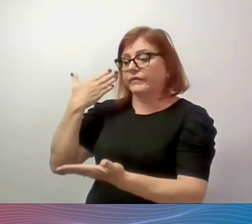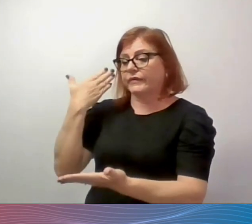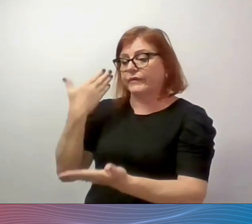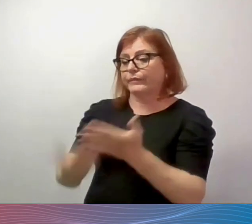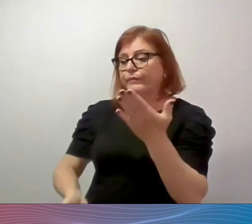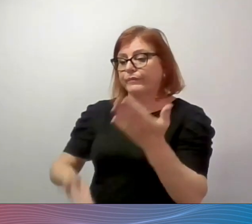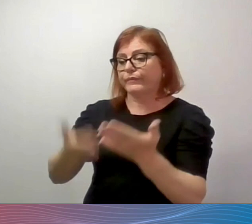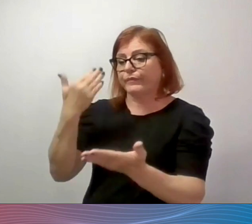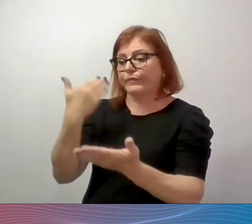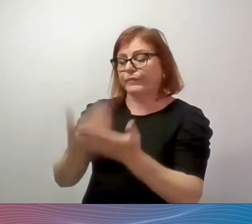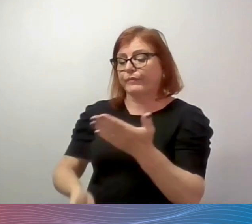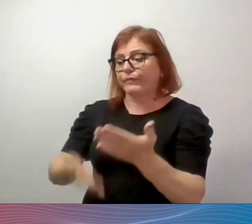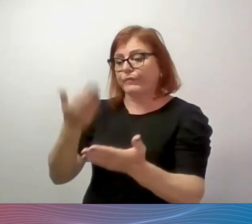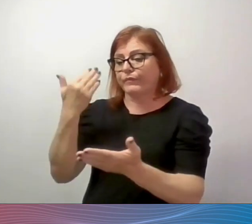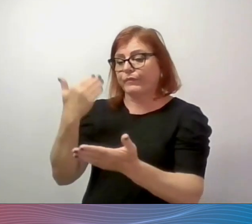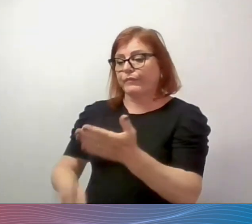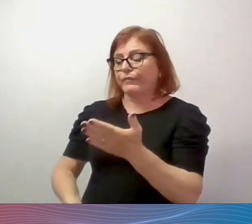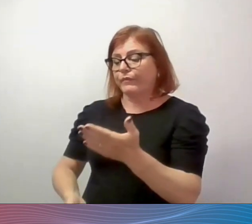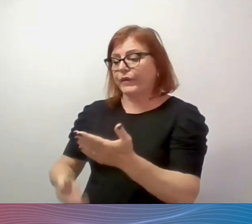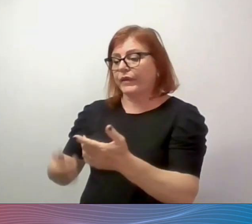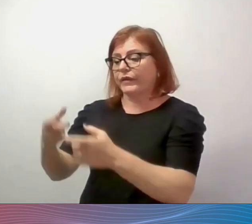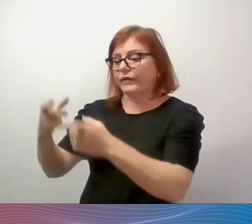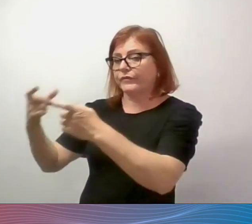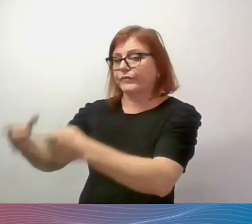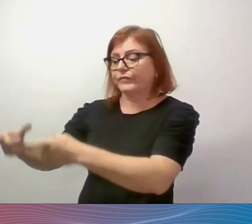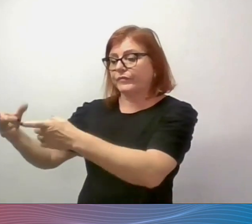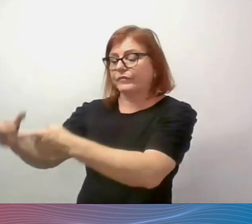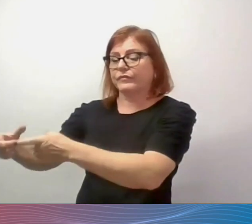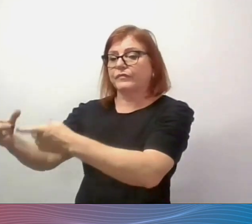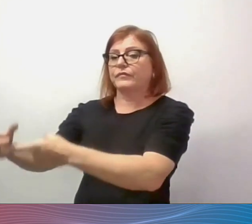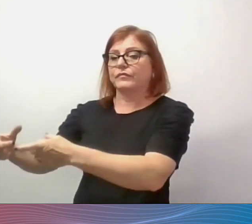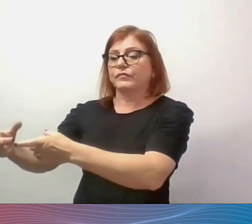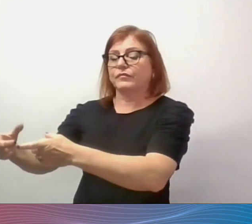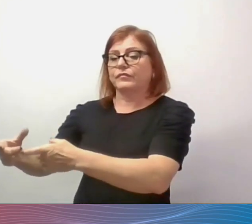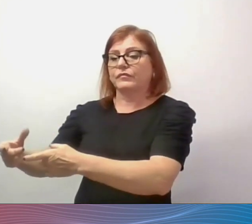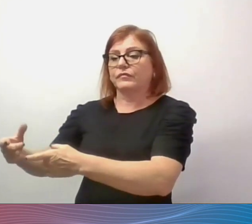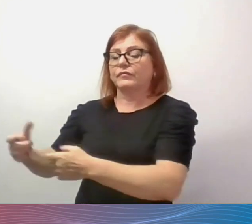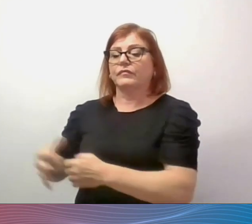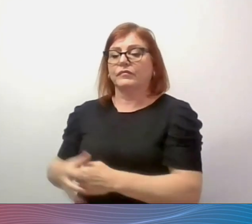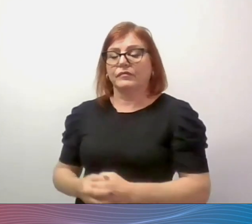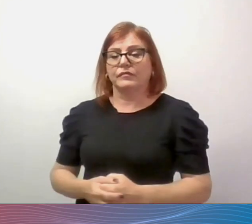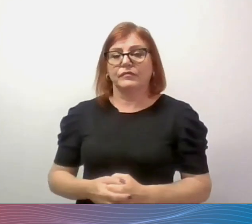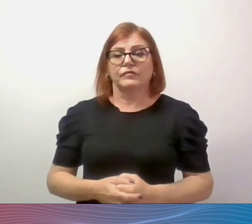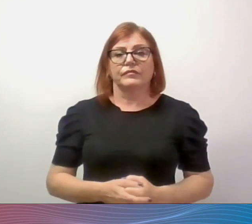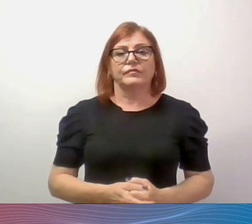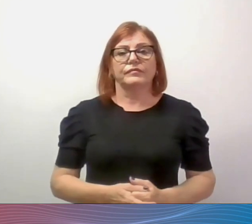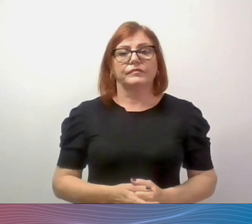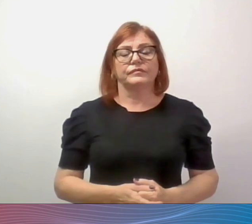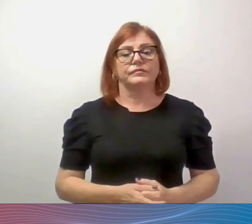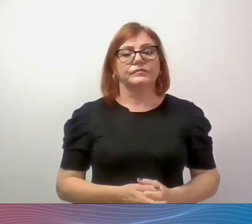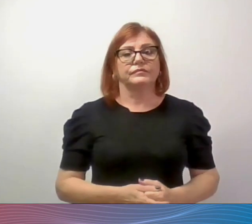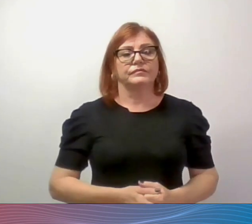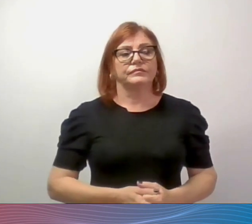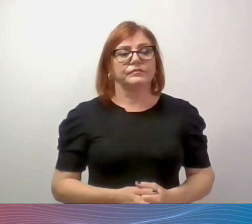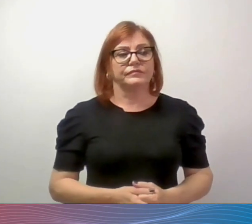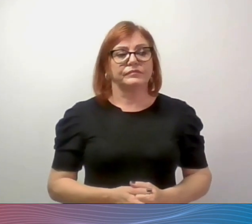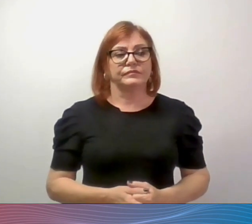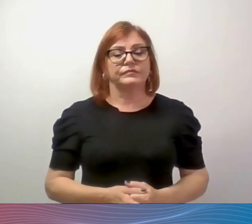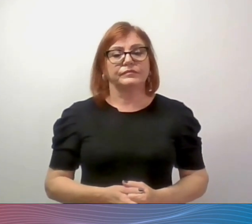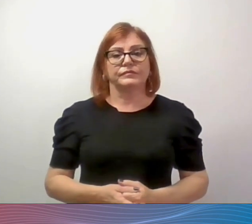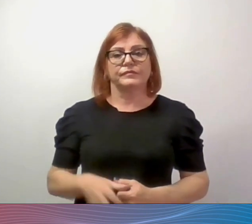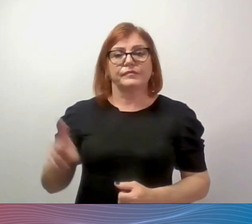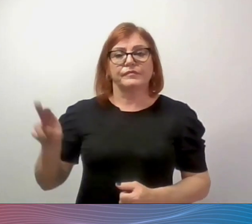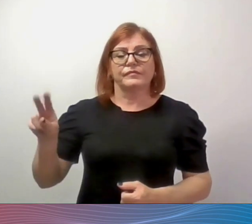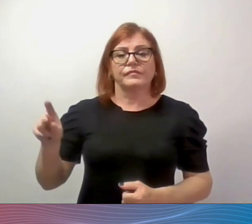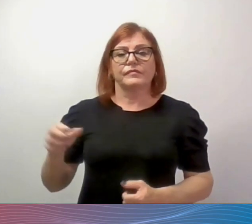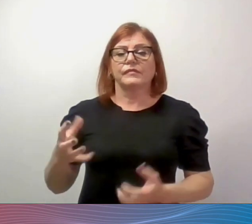end, one side, but on the other side there is a drain where all the grace goes away. Irmão,